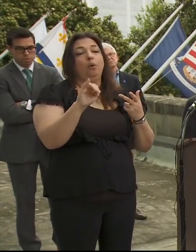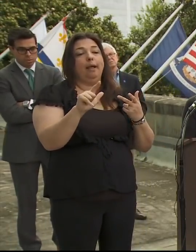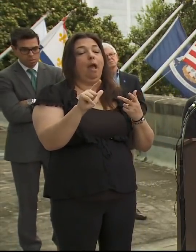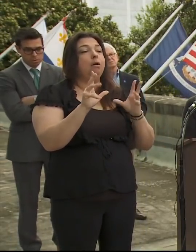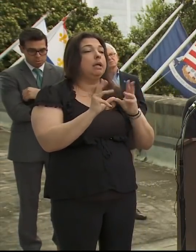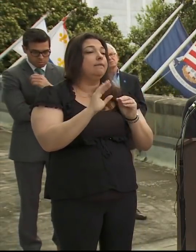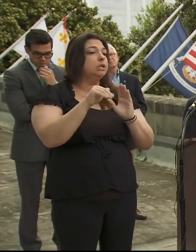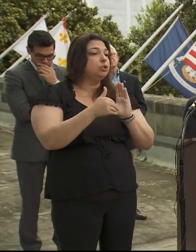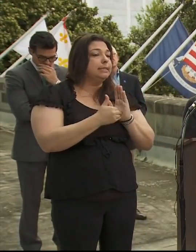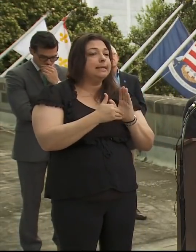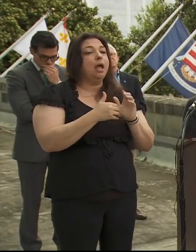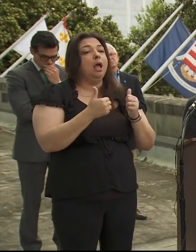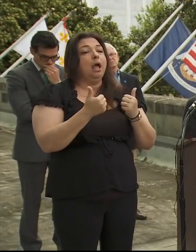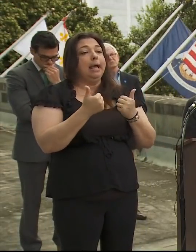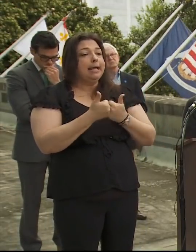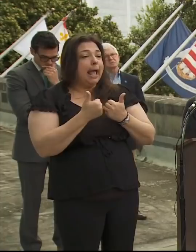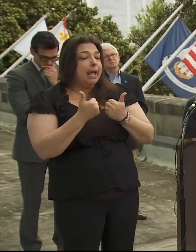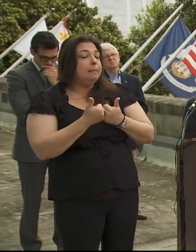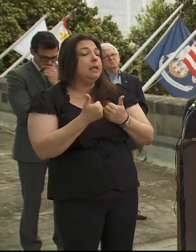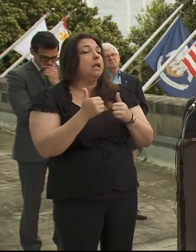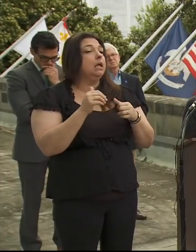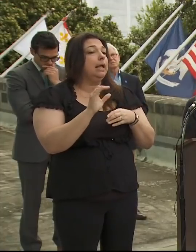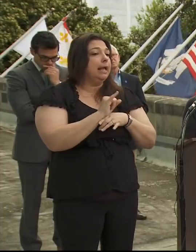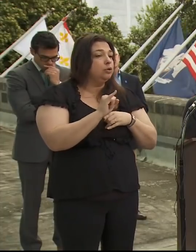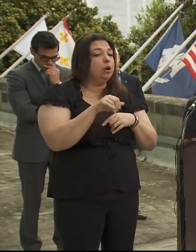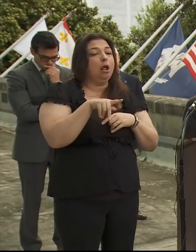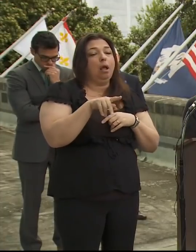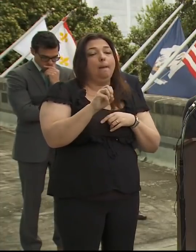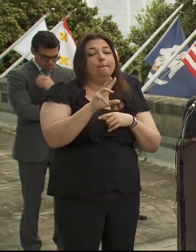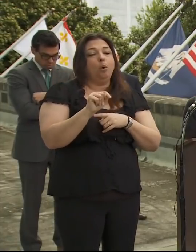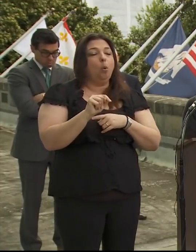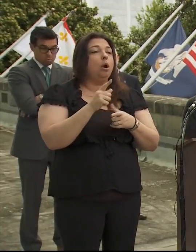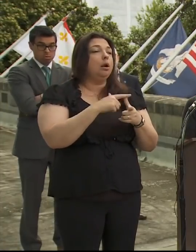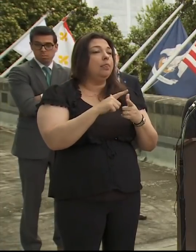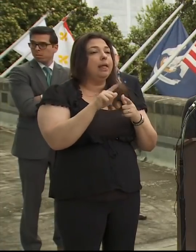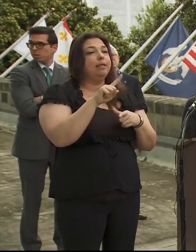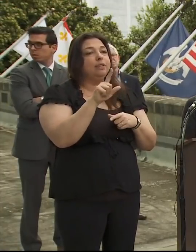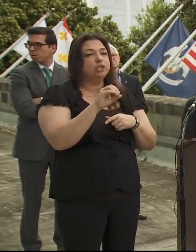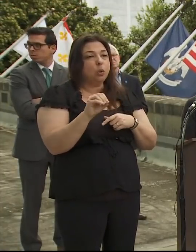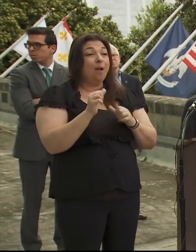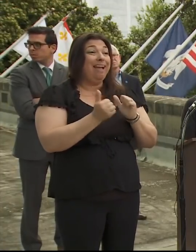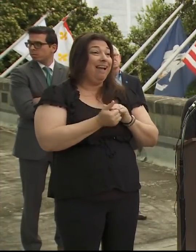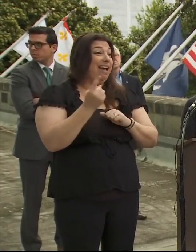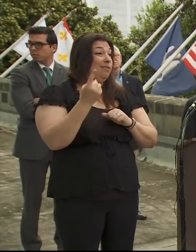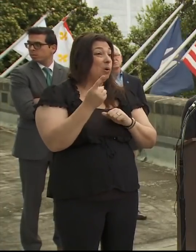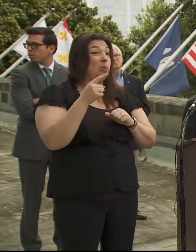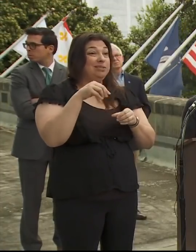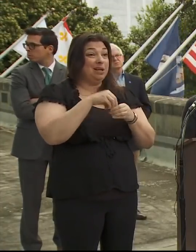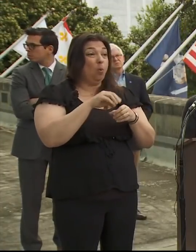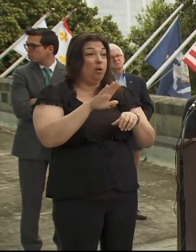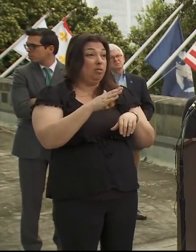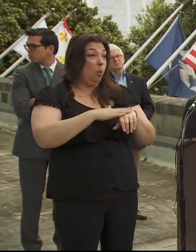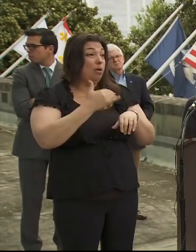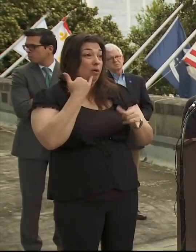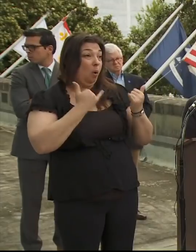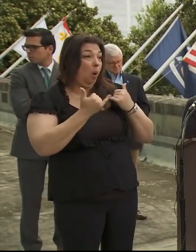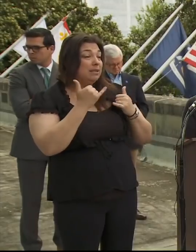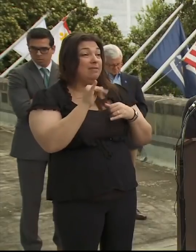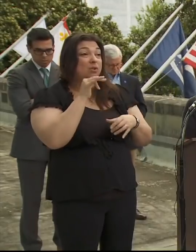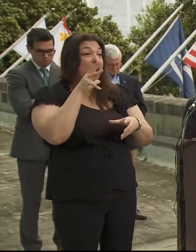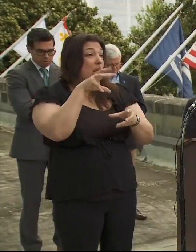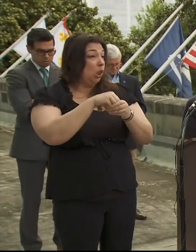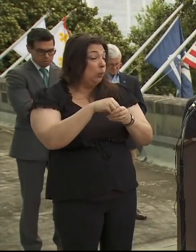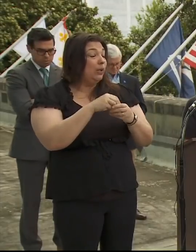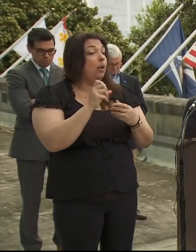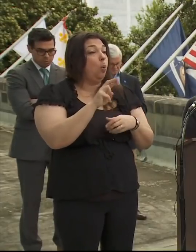the gaming industry, the port, and of course all the major attractions such as the zoo. Everybody is in those calls. If they're not in the call,